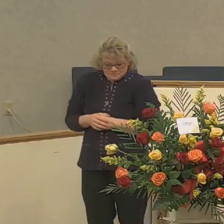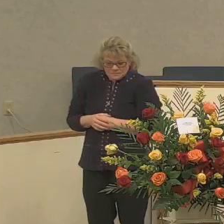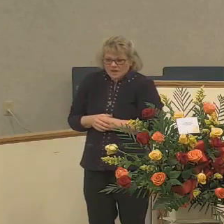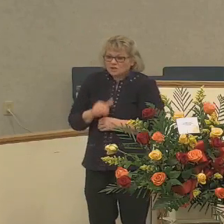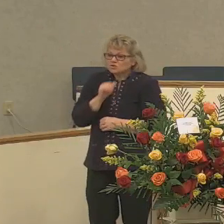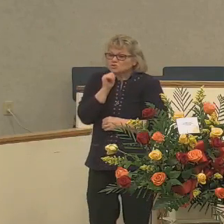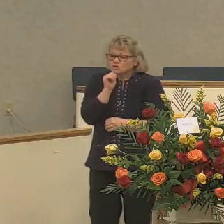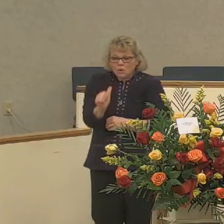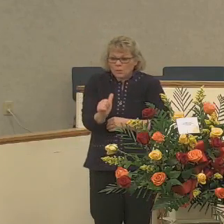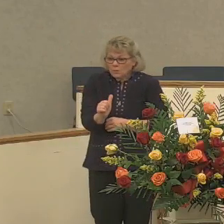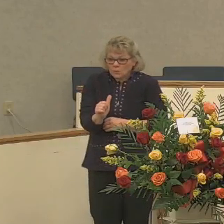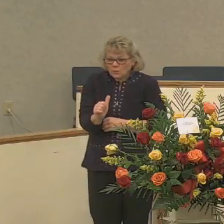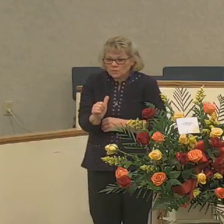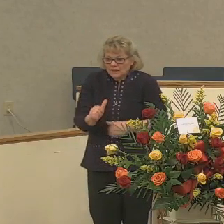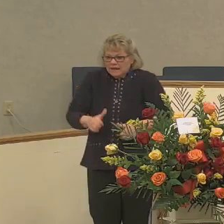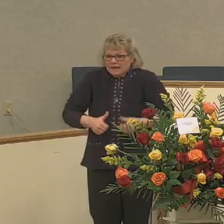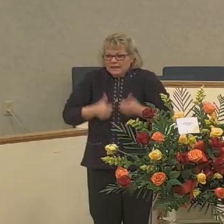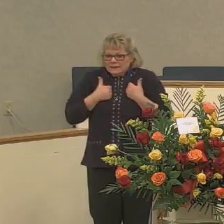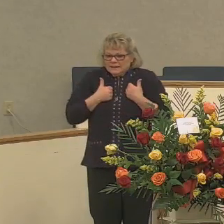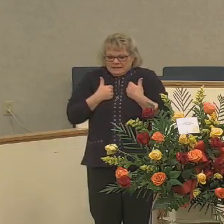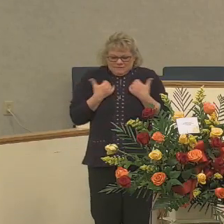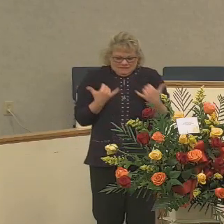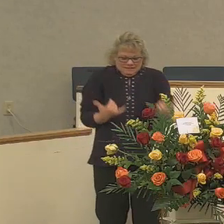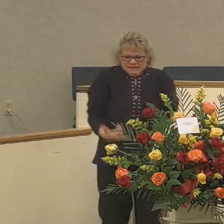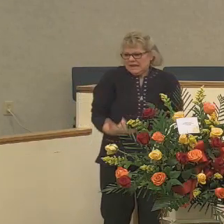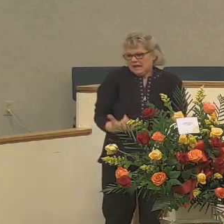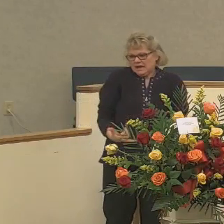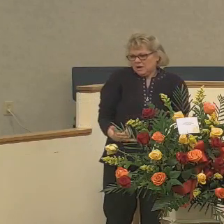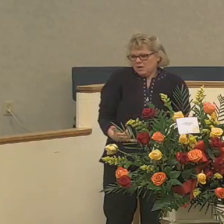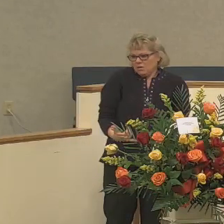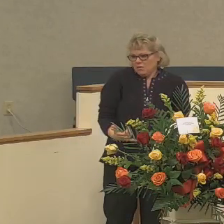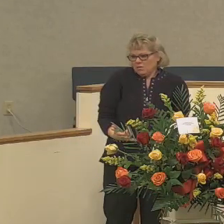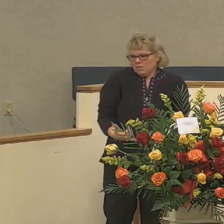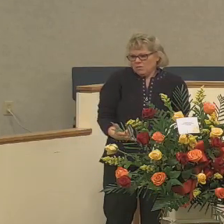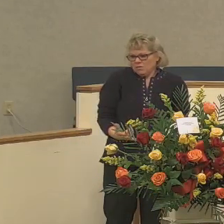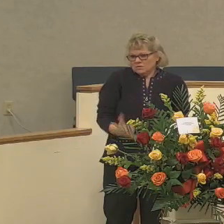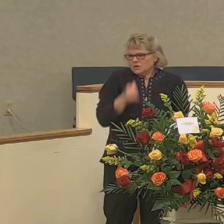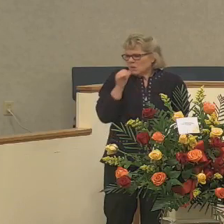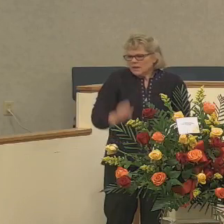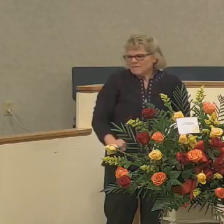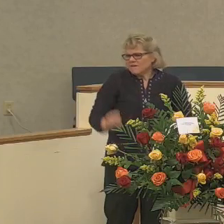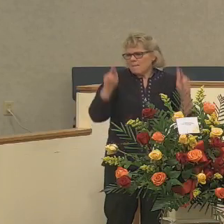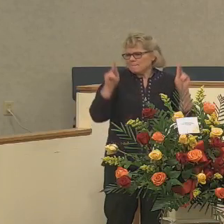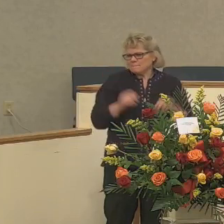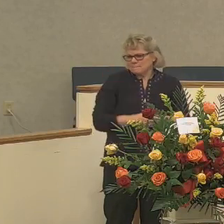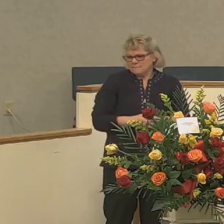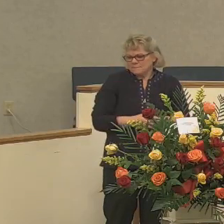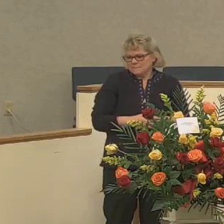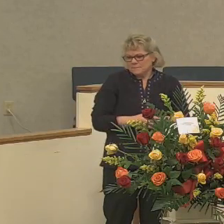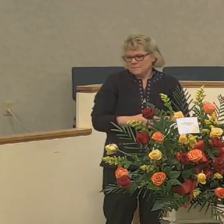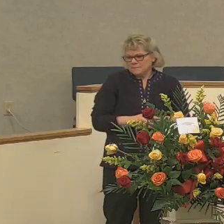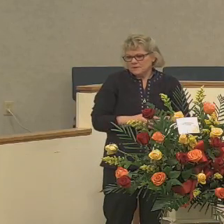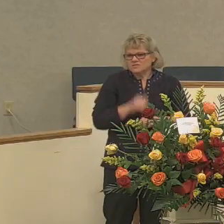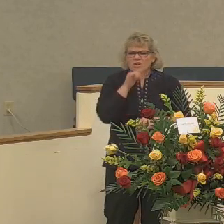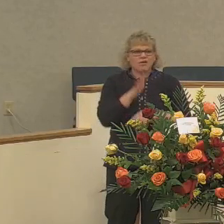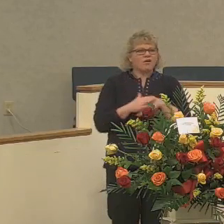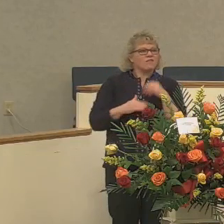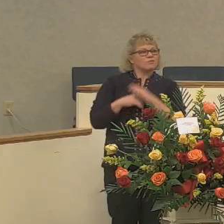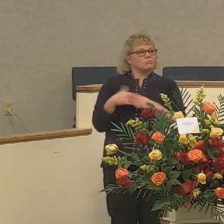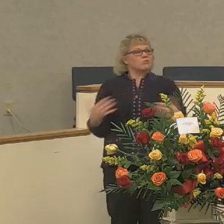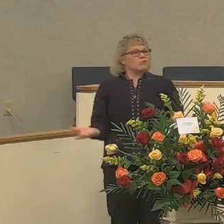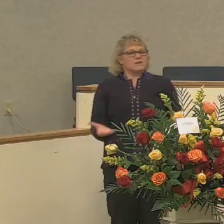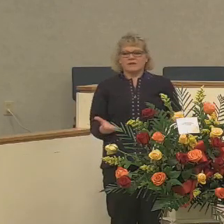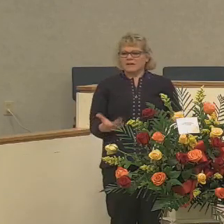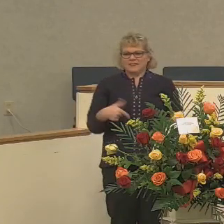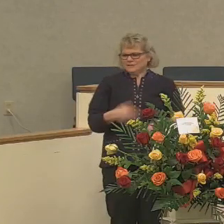Don't live in the present. Don't give up. Don't get comfortable here. Folks, we're